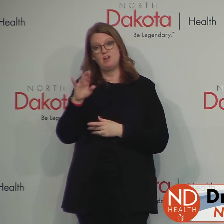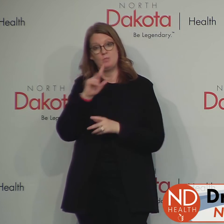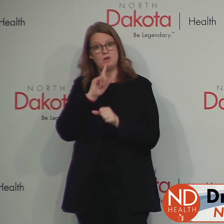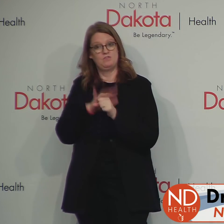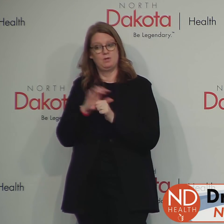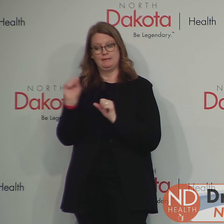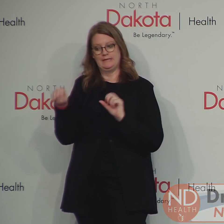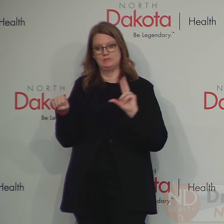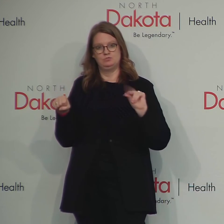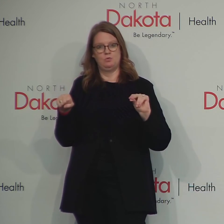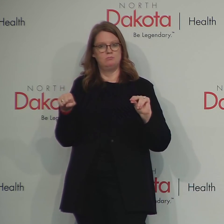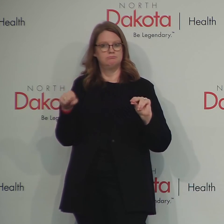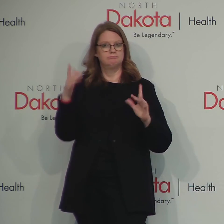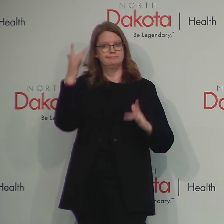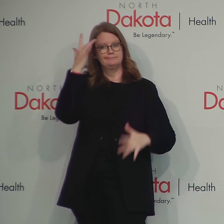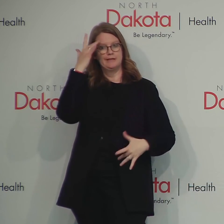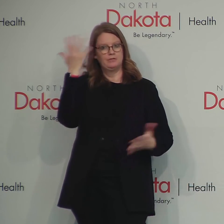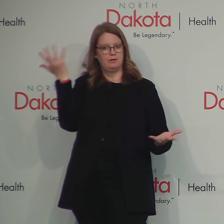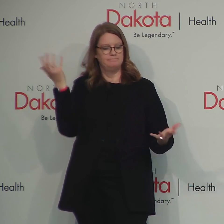Thanks.